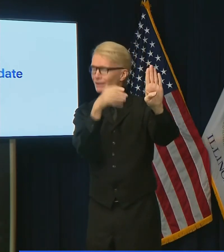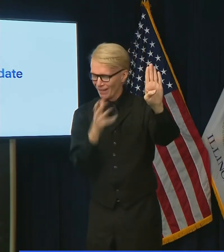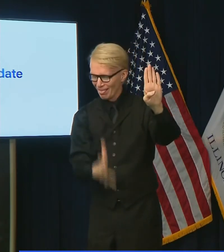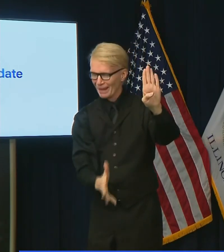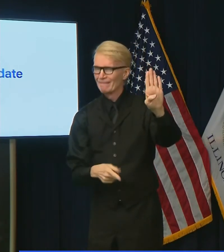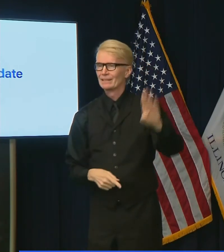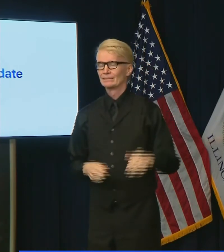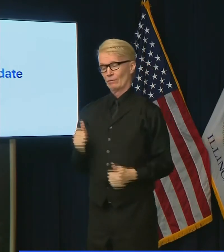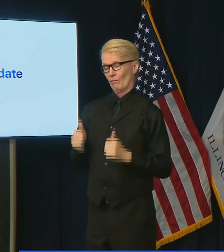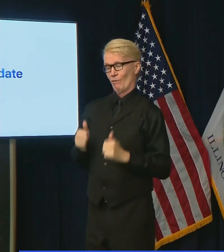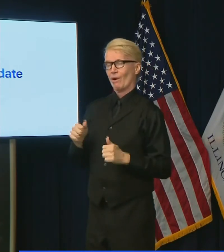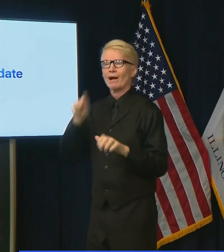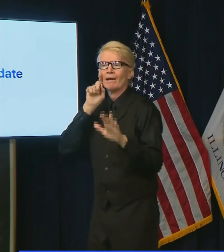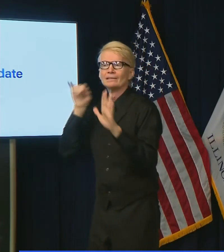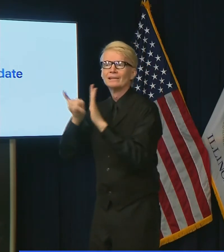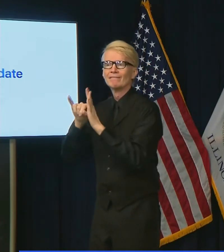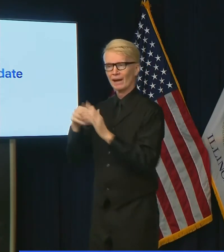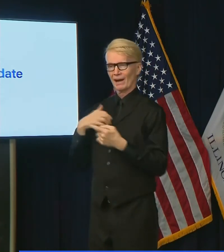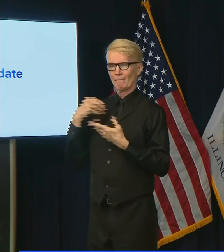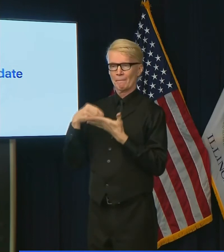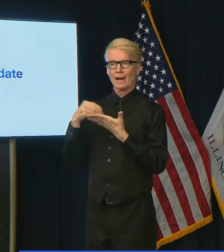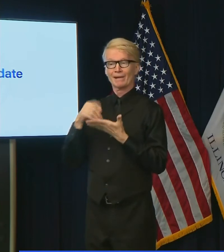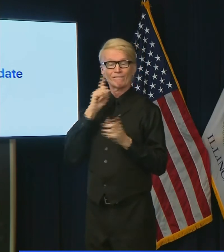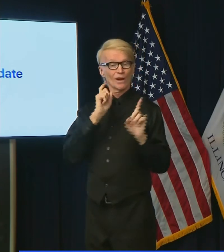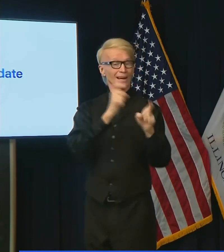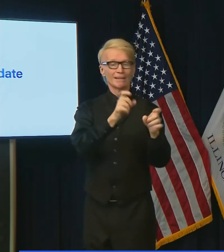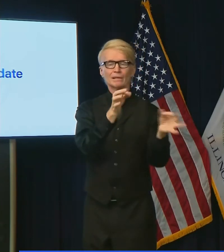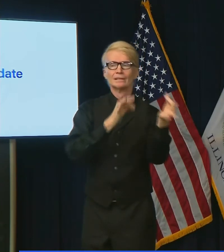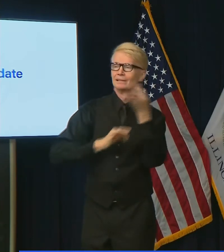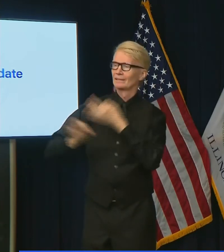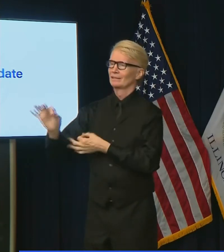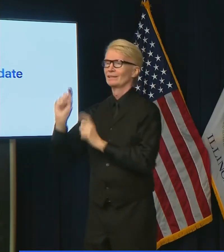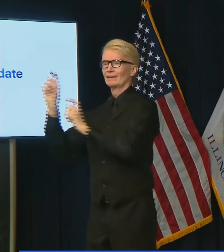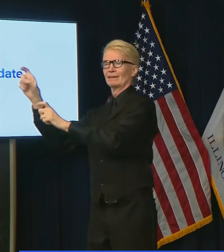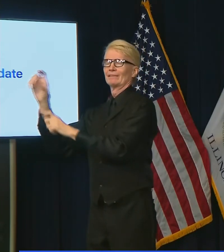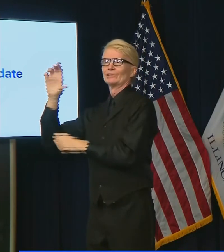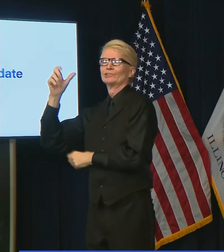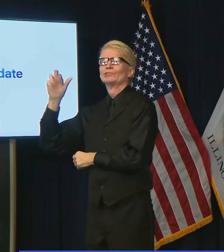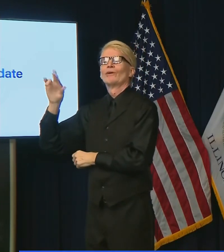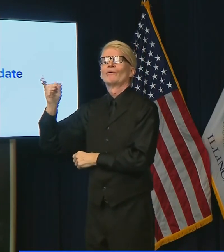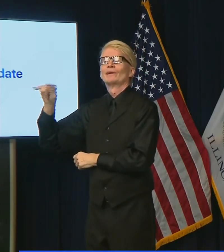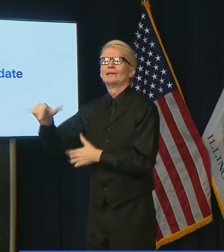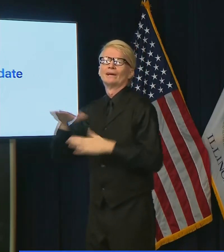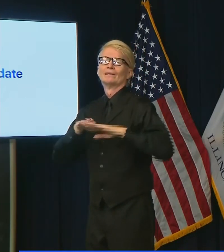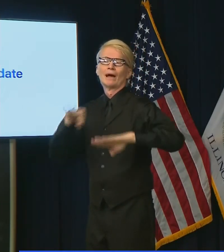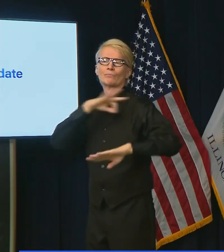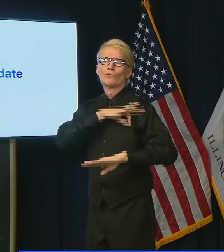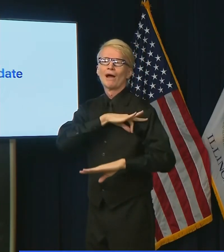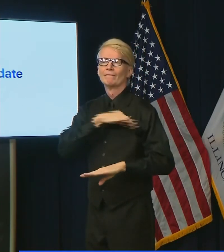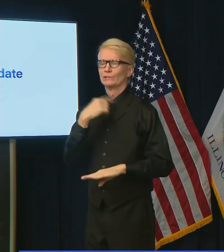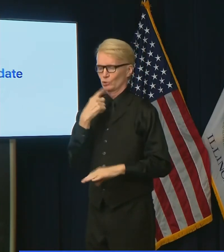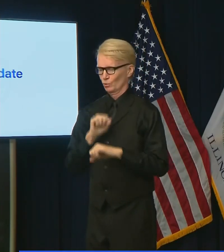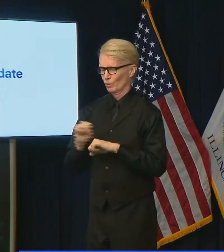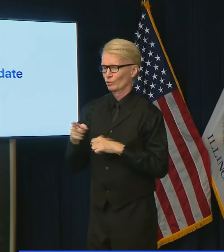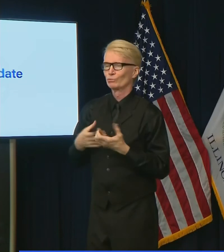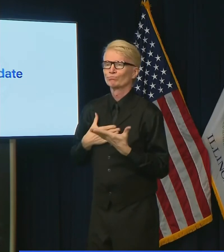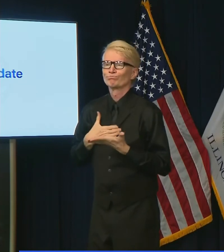identifying charities with which you will use the money for gifts and give it to nonprofits or charities that are doing great work that you